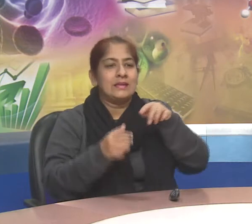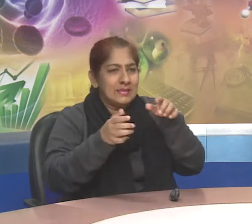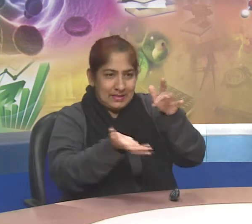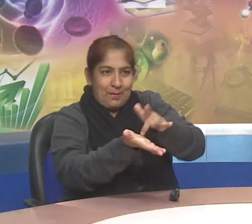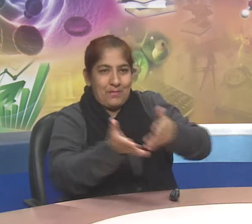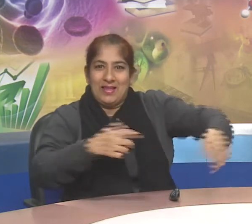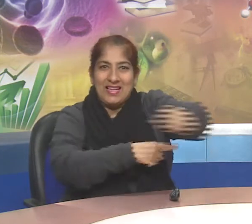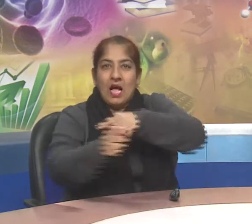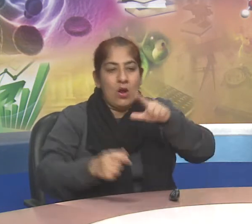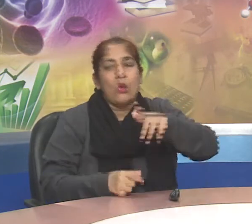Local.